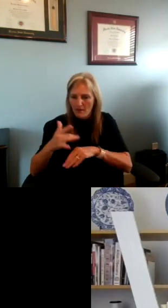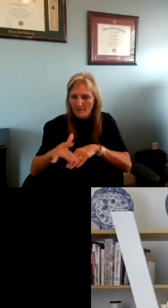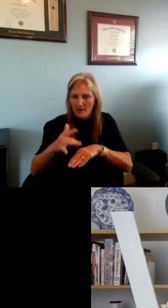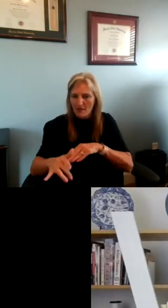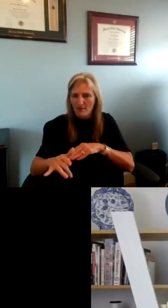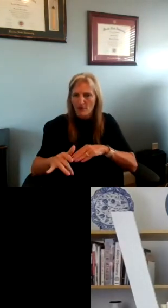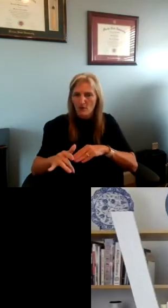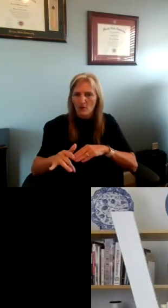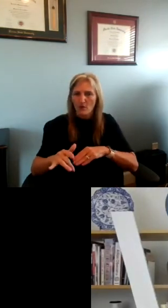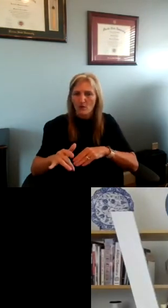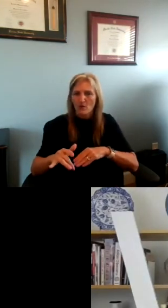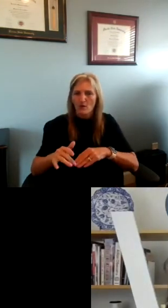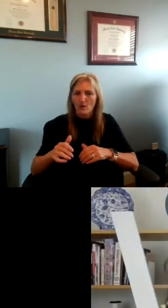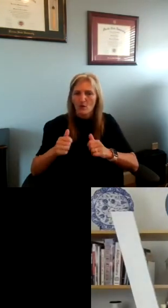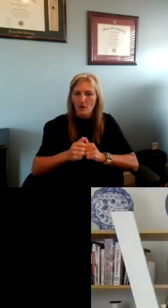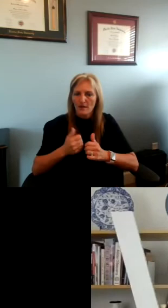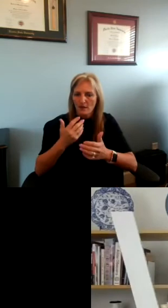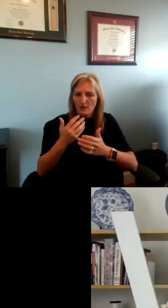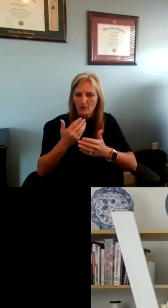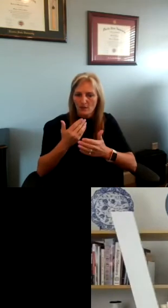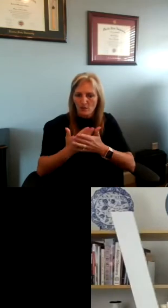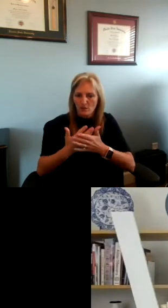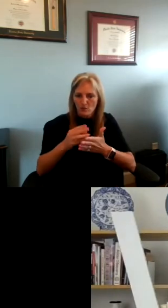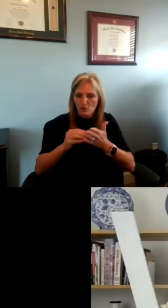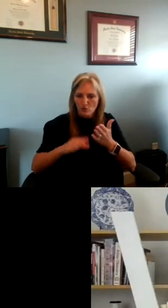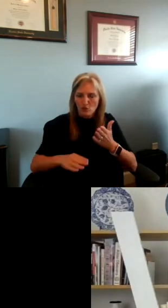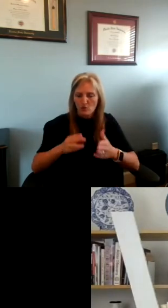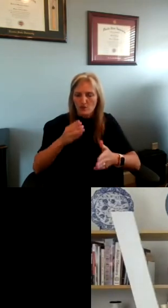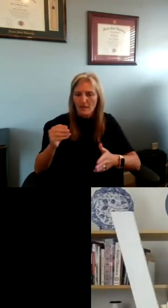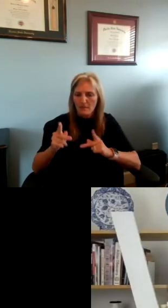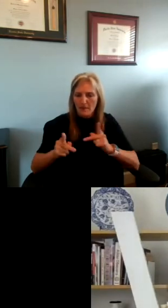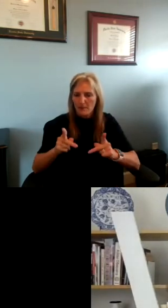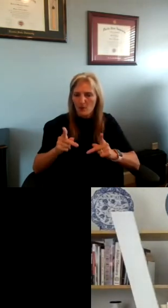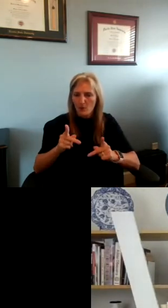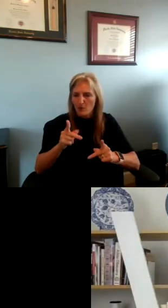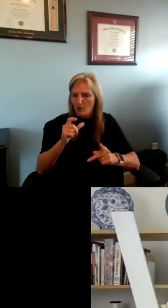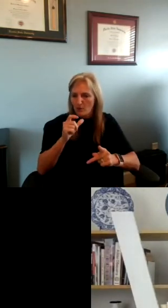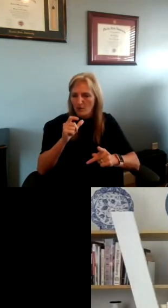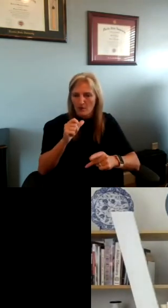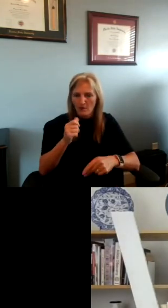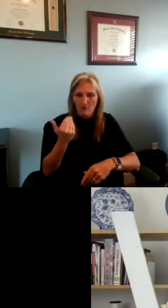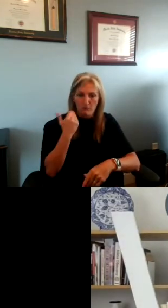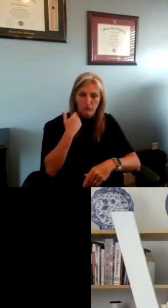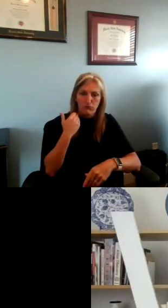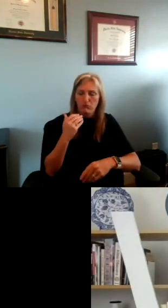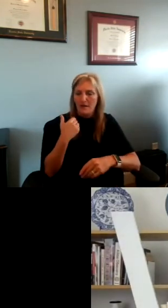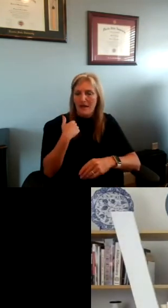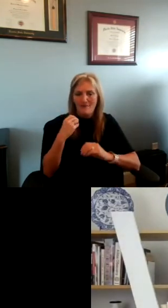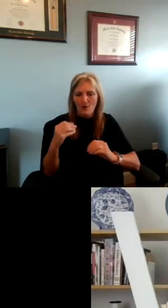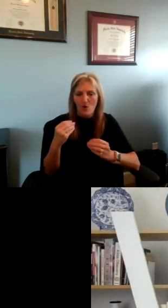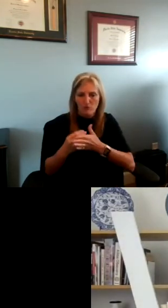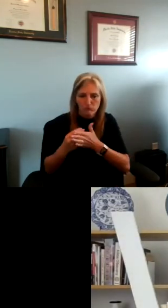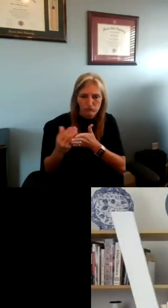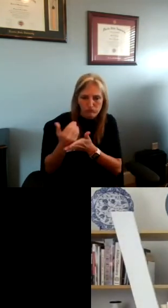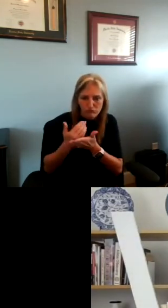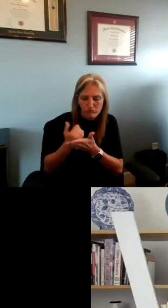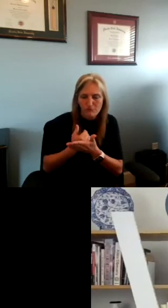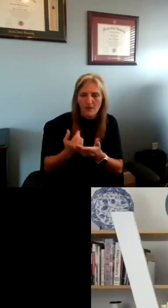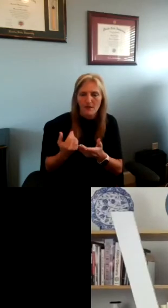to incarcerated students who are indigent. From my own perspective, this is one of the most exciting things that has